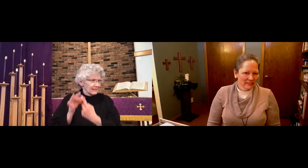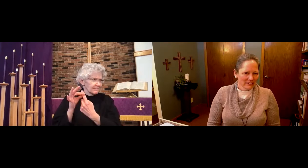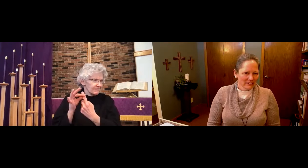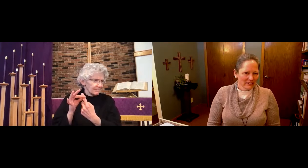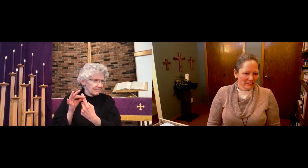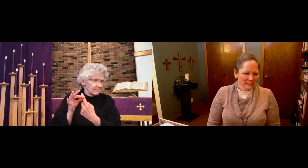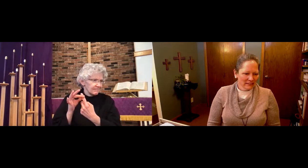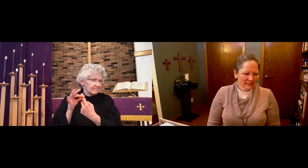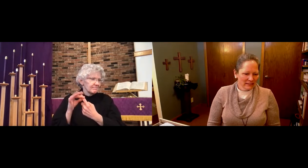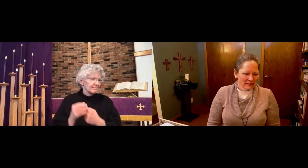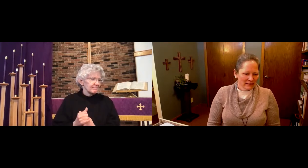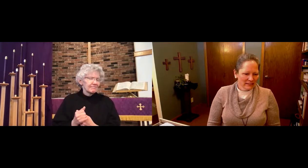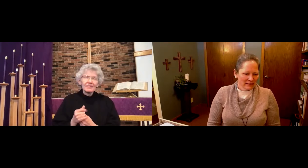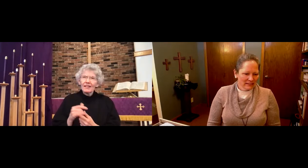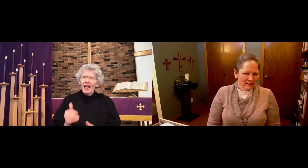Deacon Dorothy.